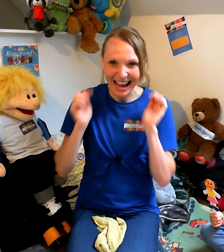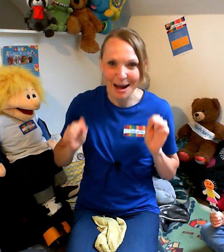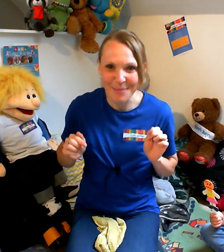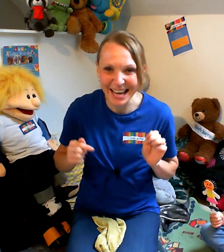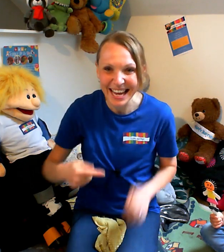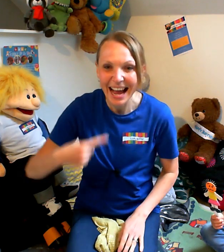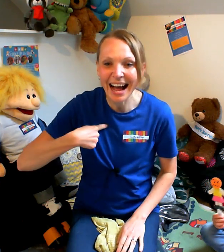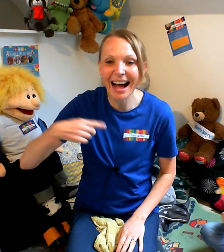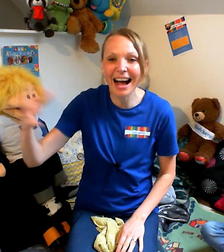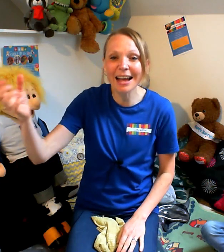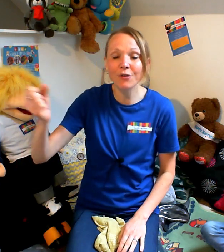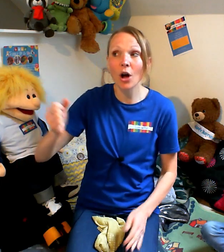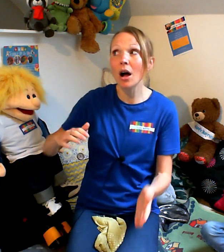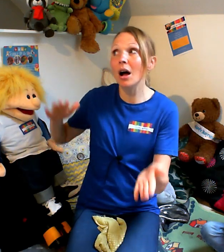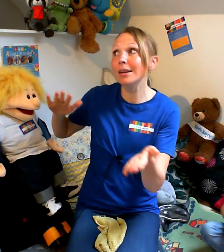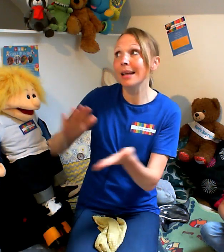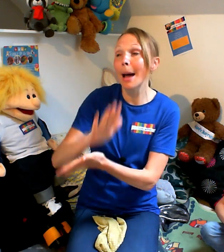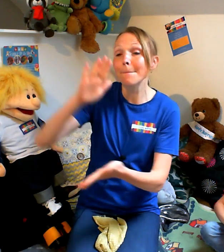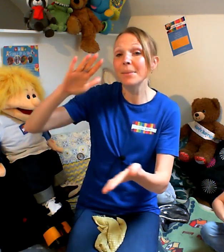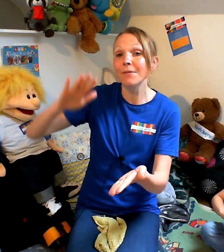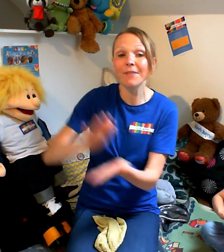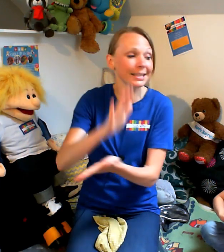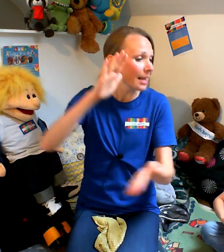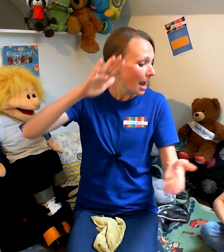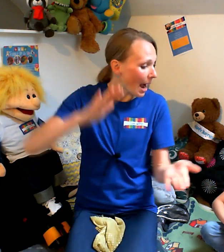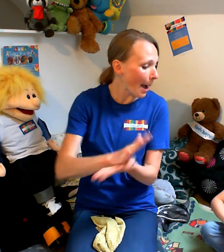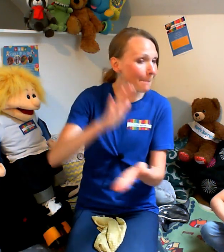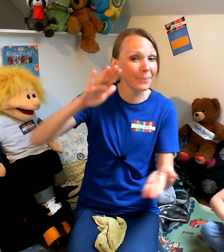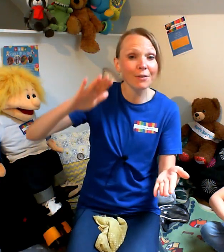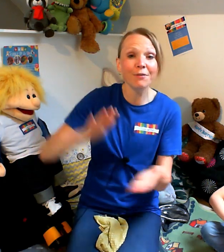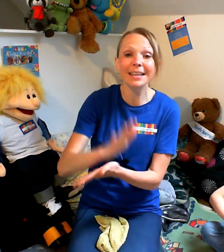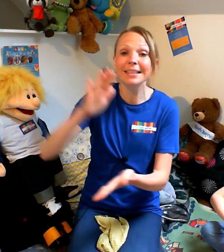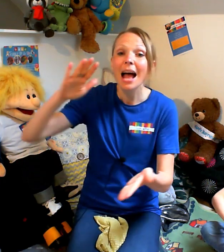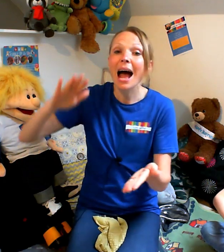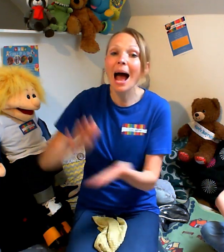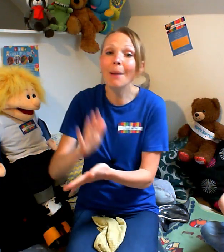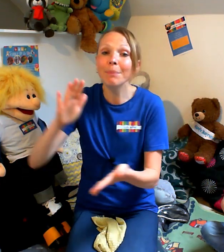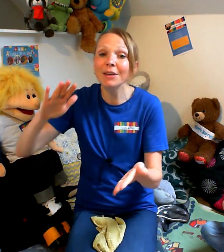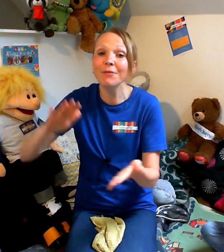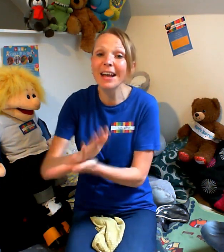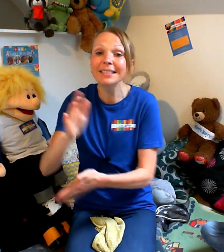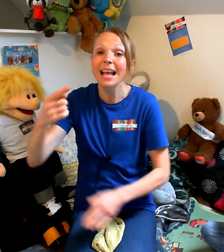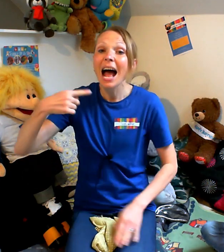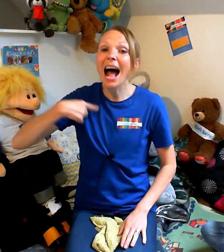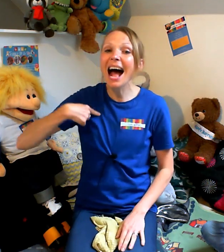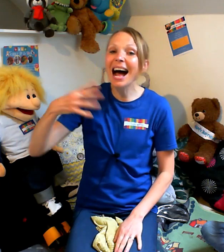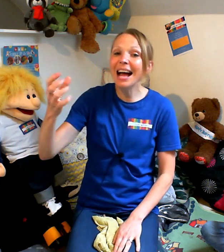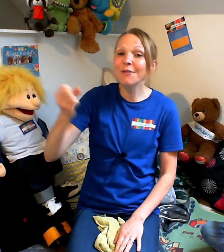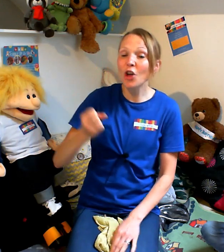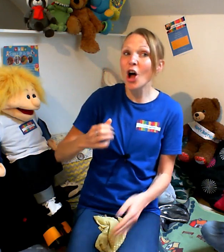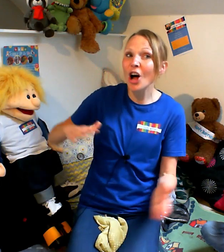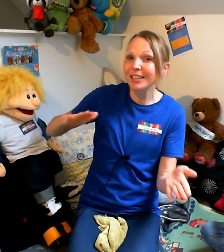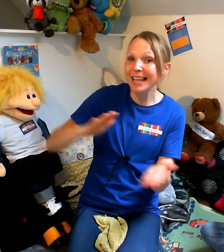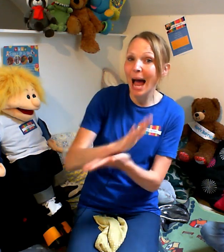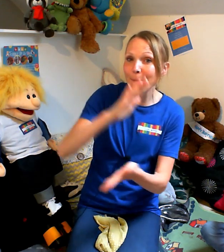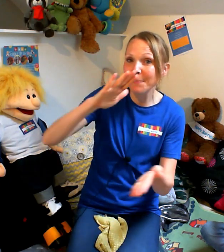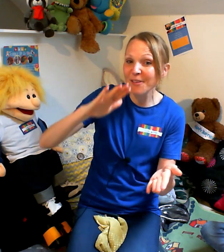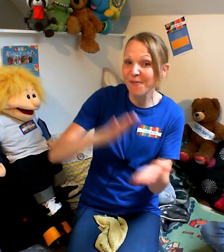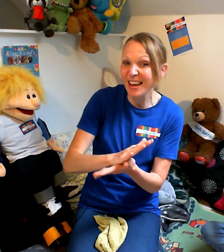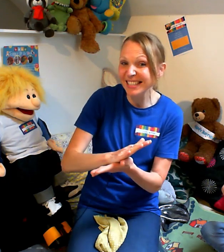Happy. I've got a happy face, a happy face, a happy face. I've got a happy face, and